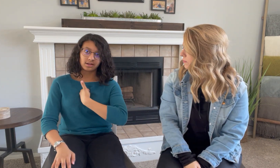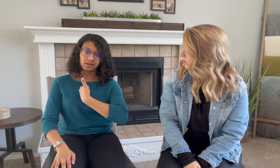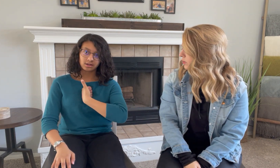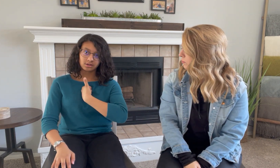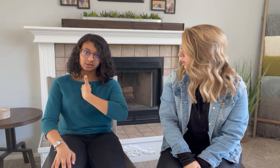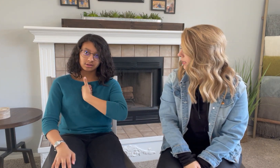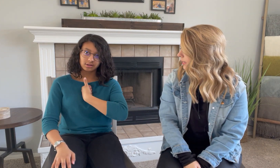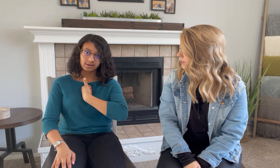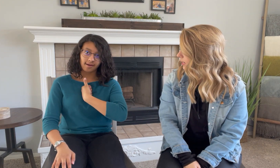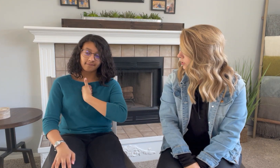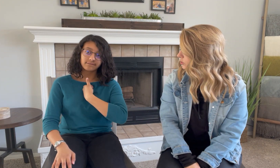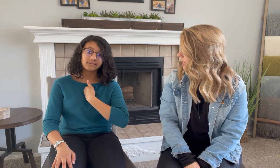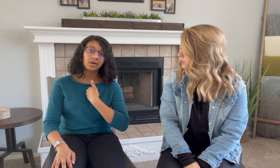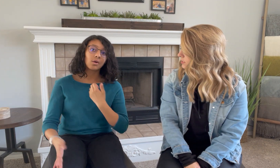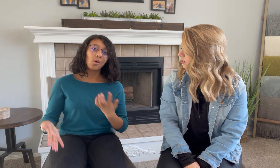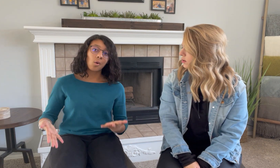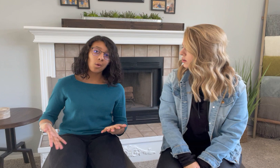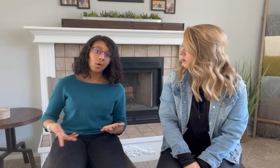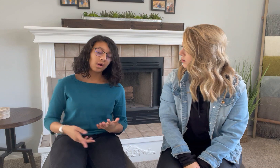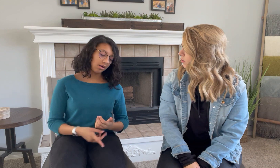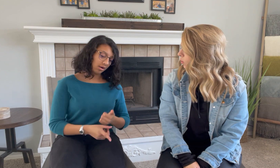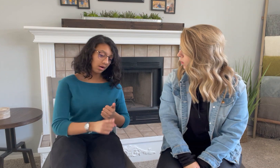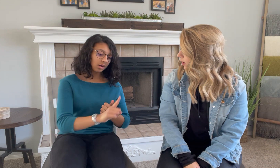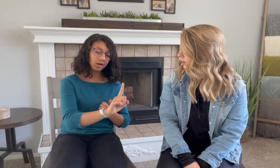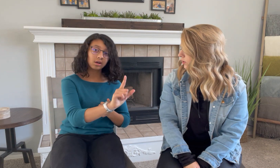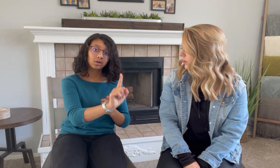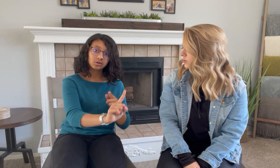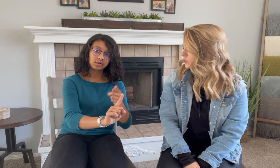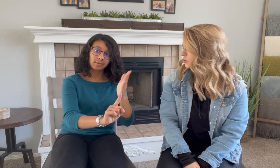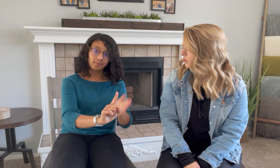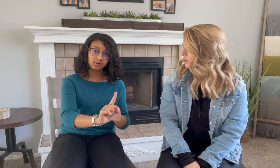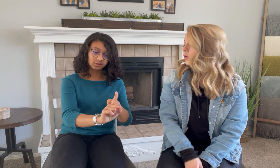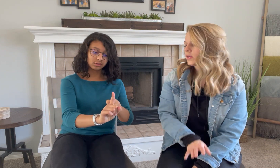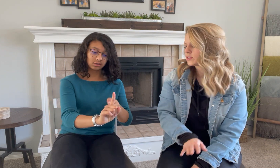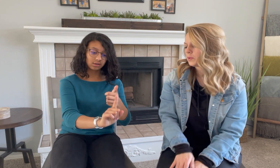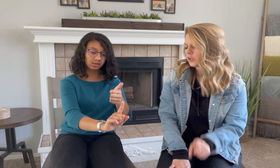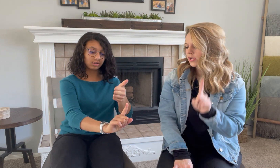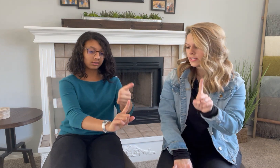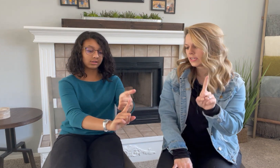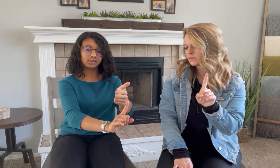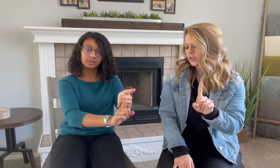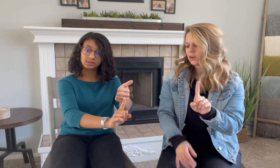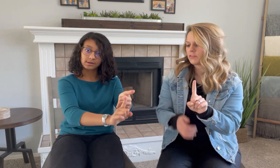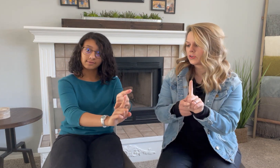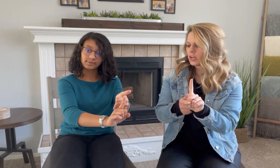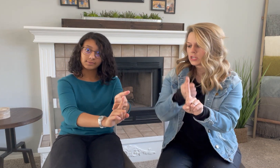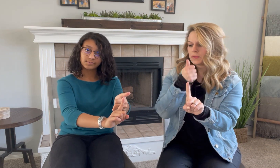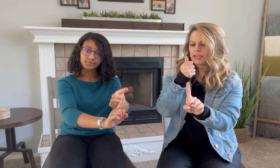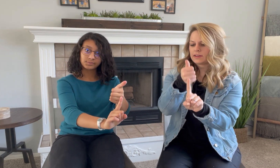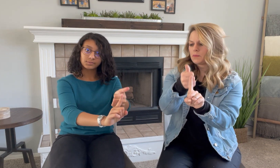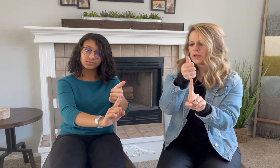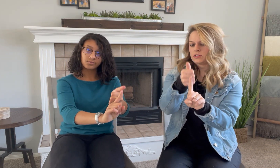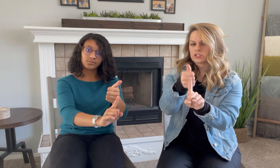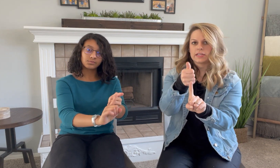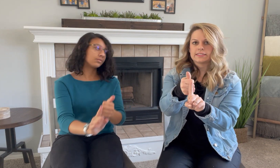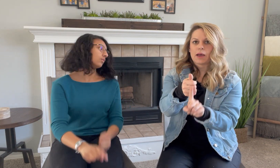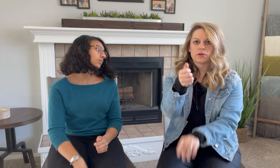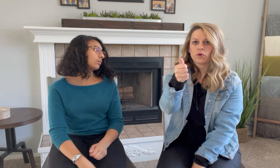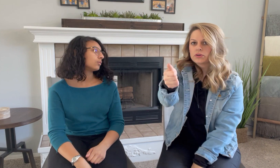and you're gonna point it in at your chest, or you're going to put your index finger of your non-dominant hand up and you're just gonna tap it, or you can